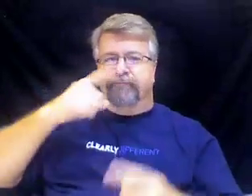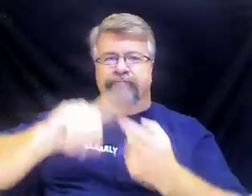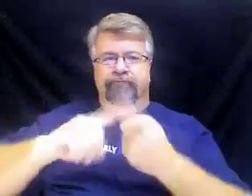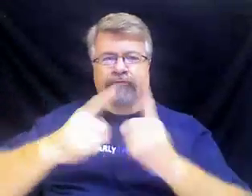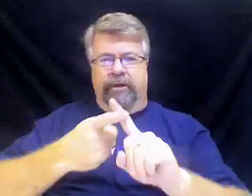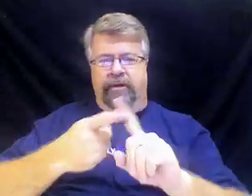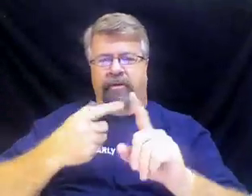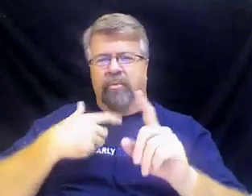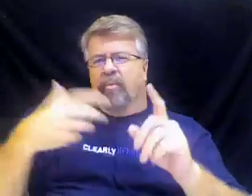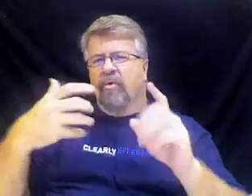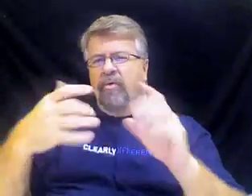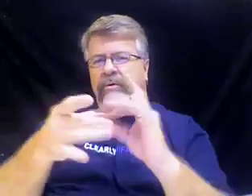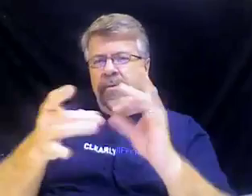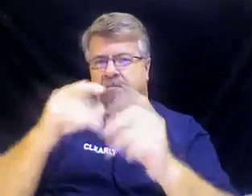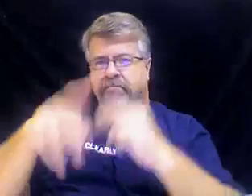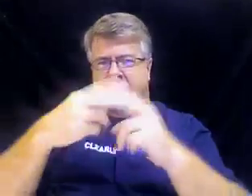I don't know. It's a dog. a dog.